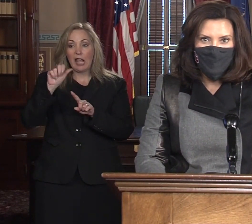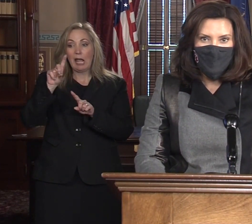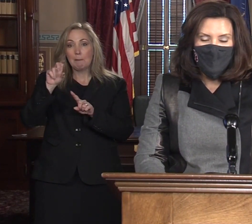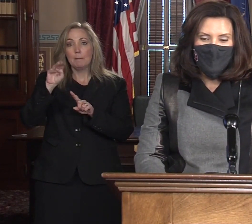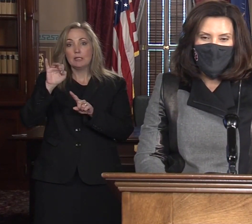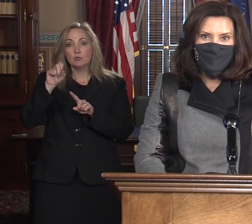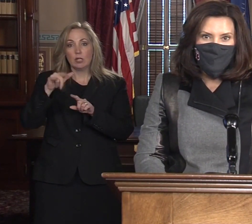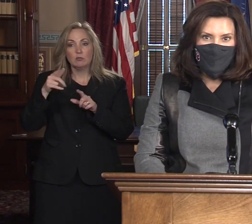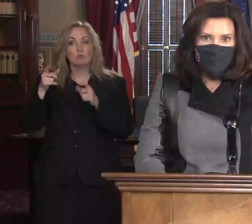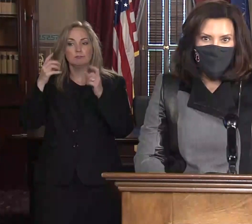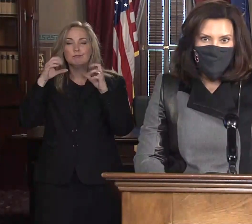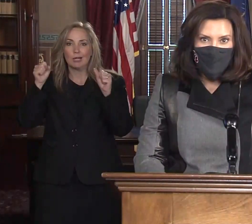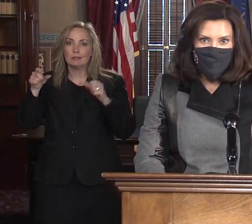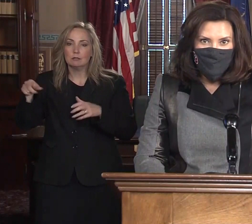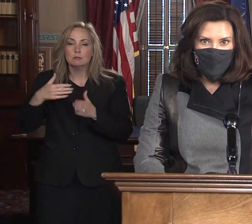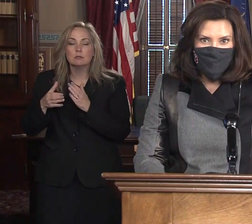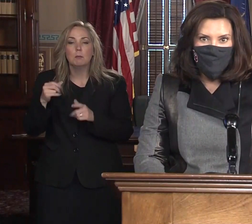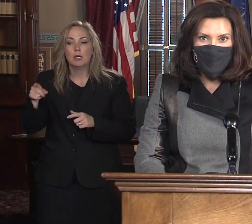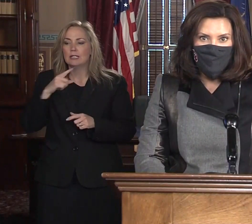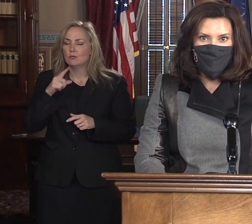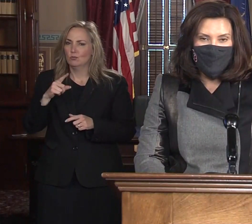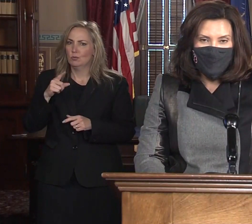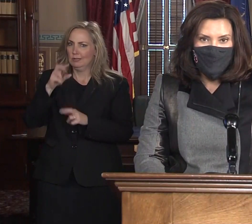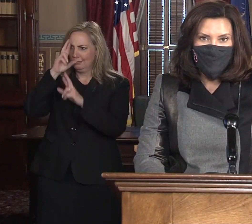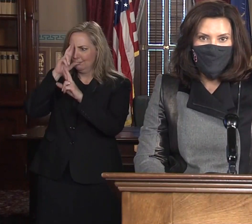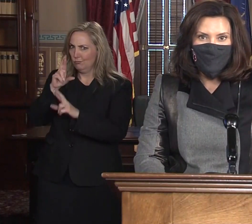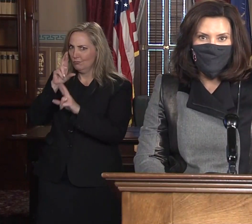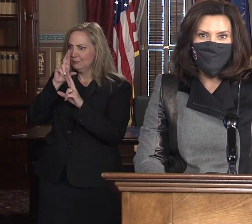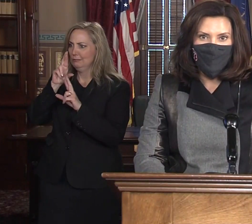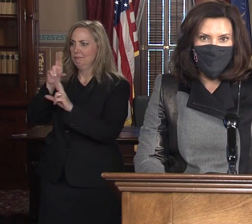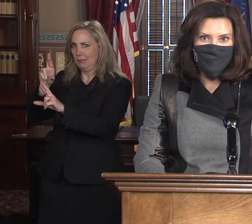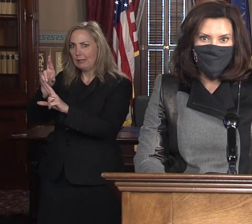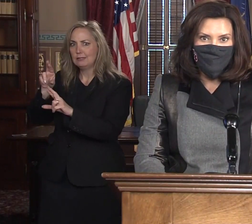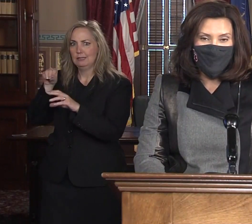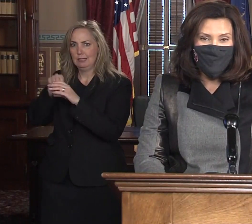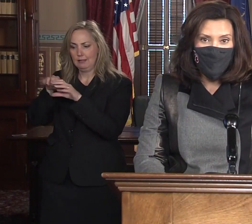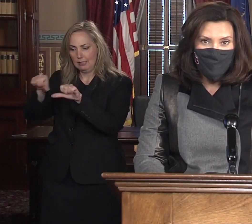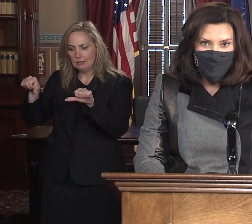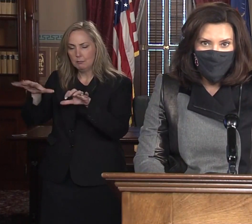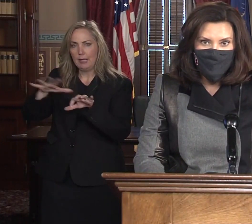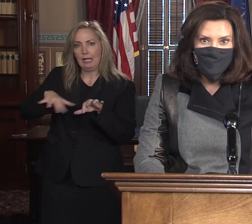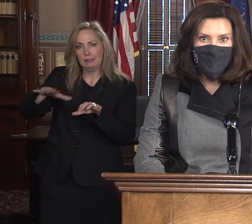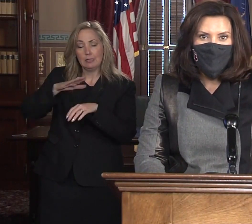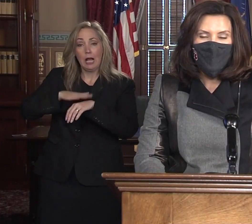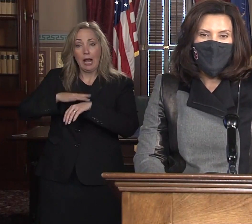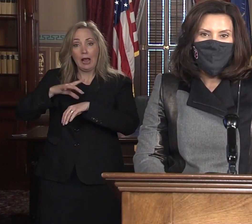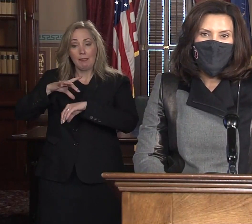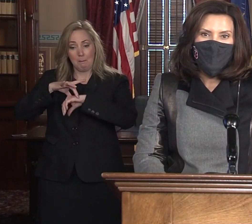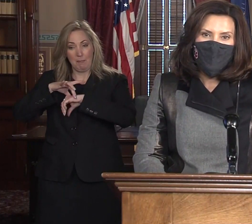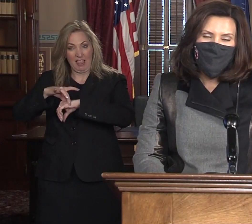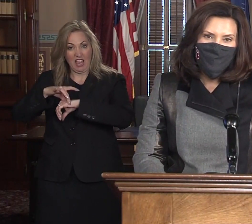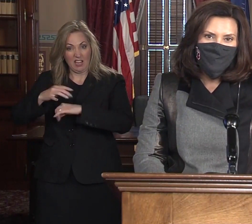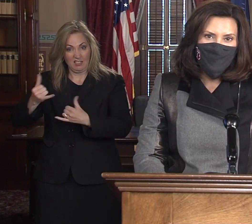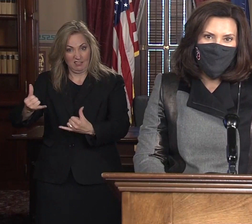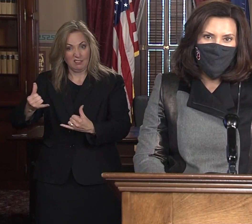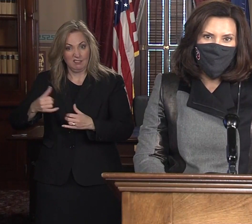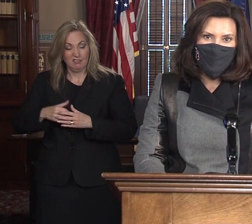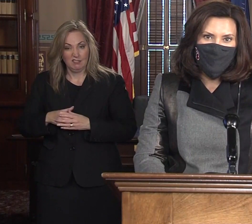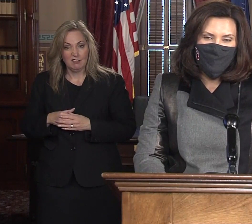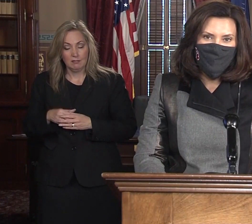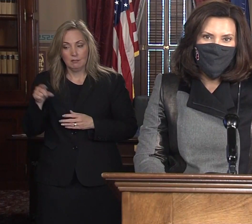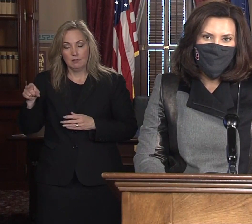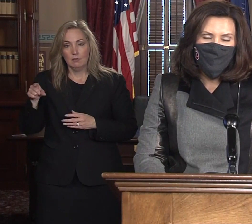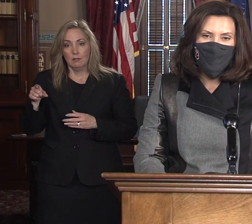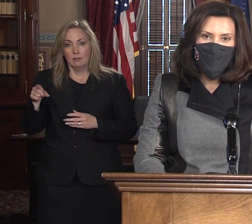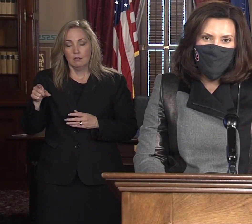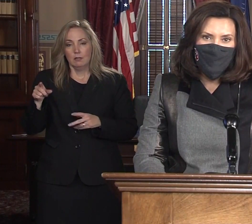environments, is one of the most well-respected people in this space on the planet. Efforts to